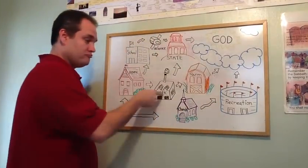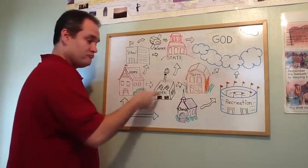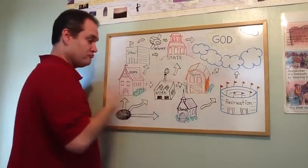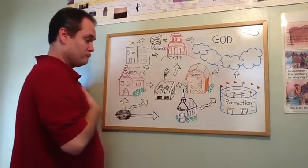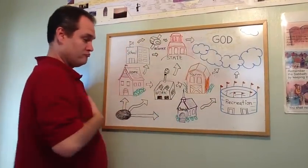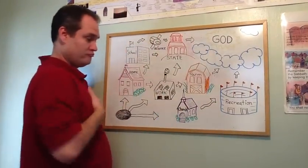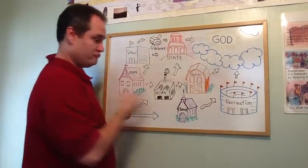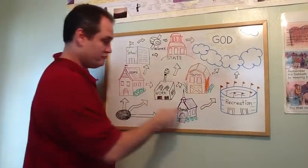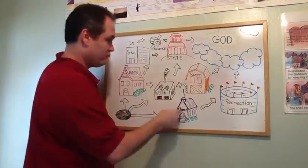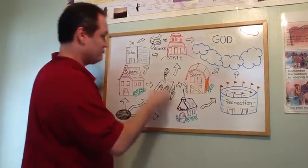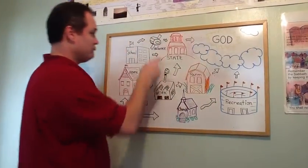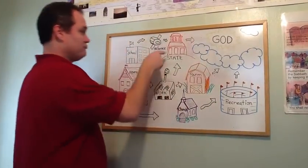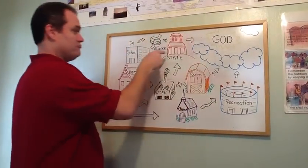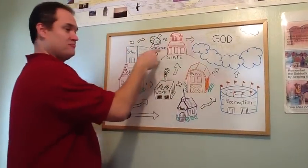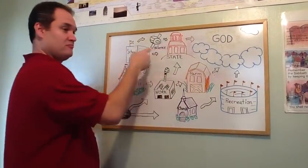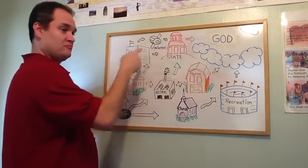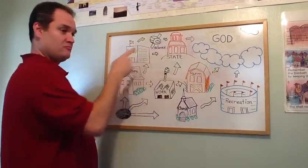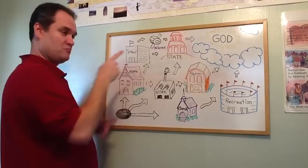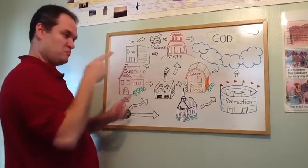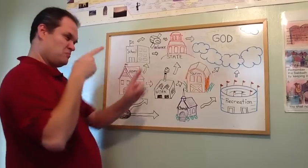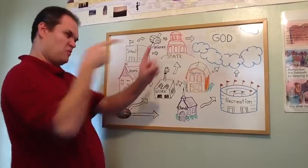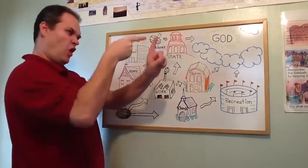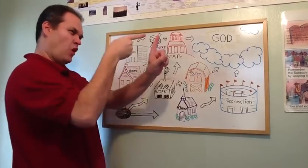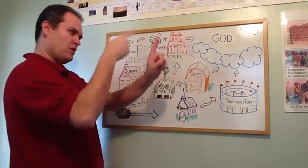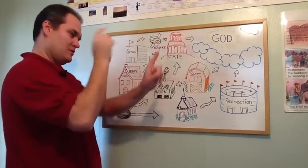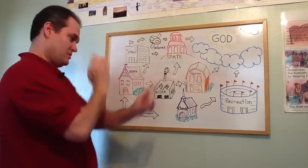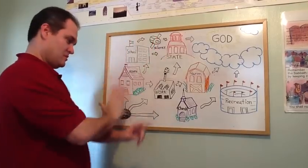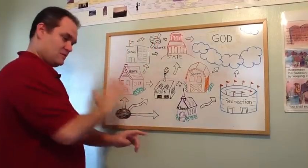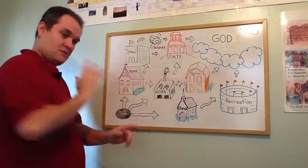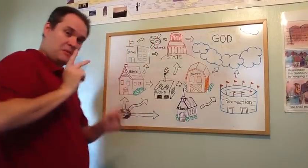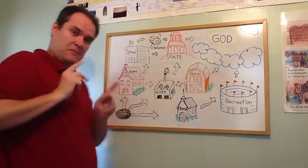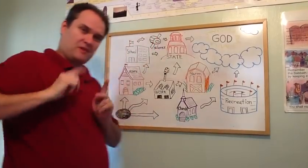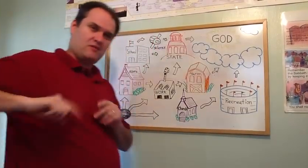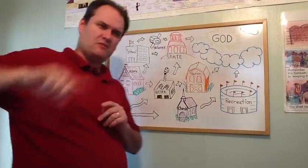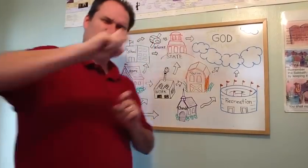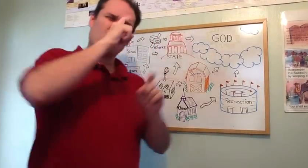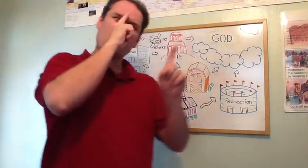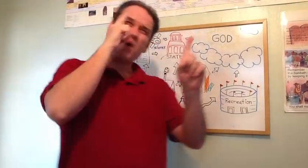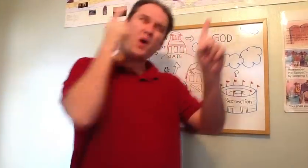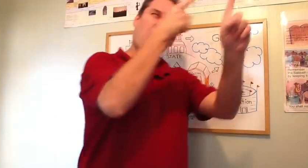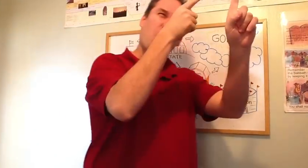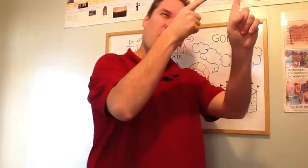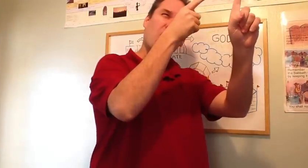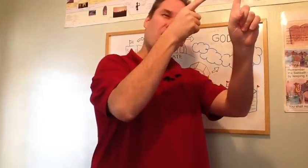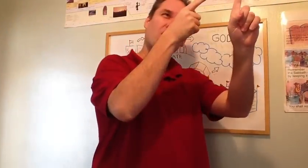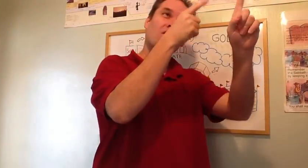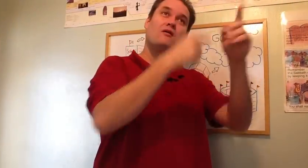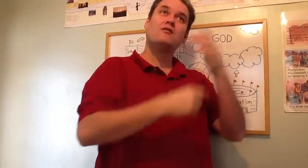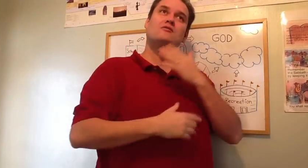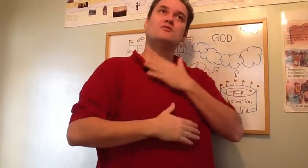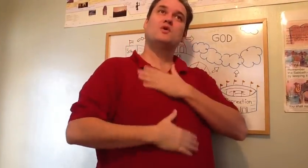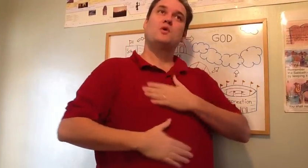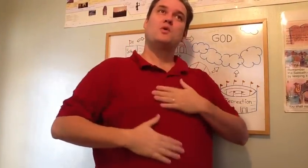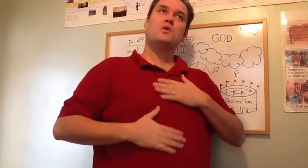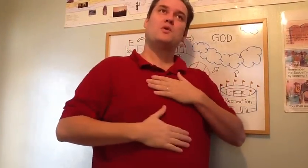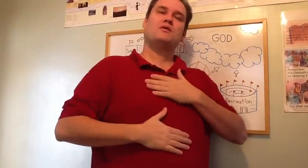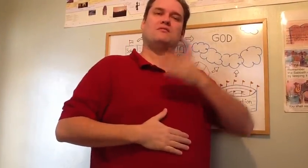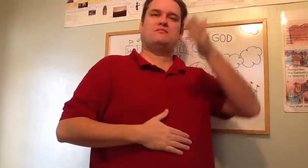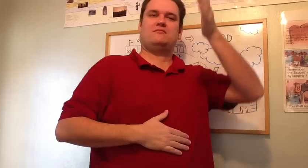We enjoy recreation, we enjoy work, we enjoy church. The whole point of that, our whole goal,